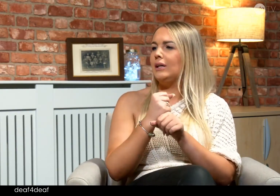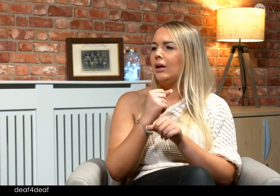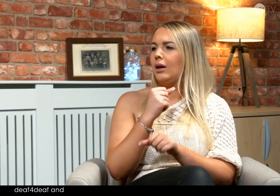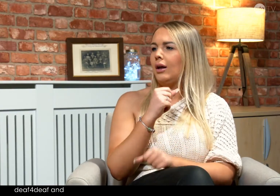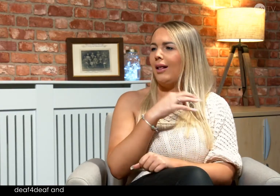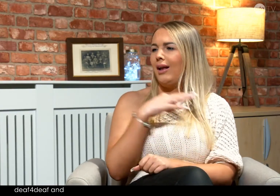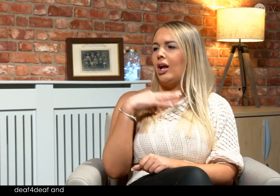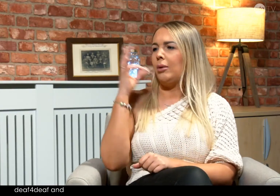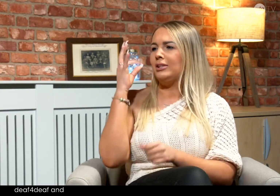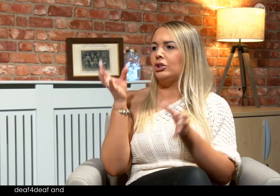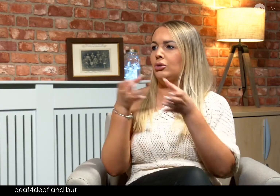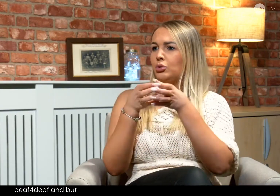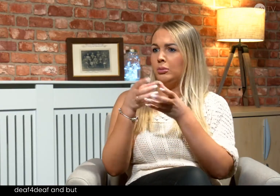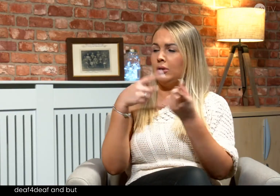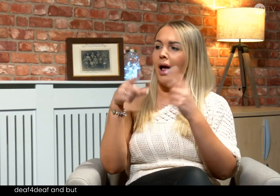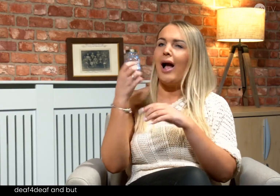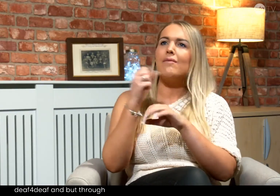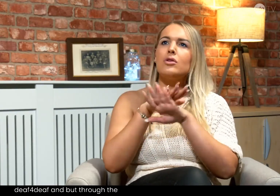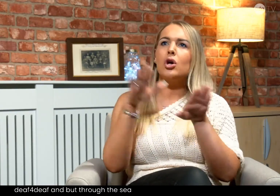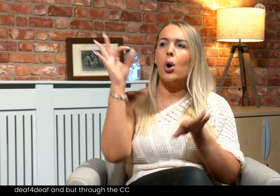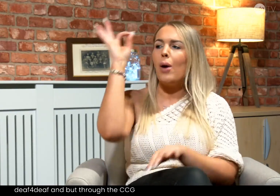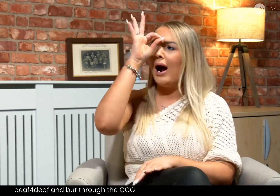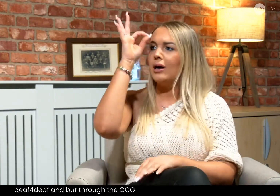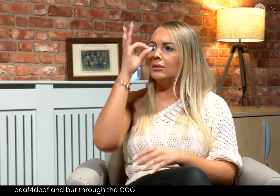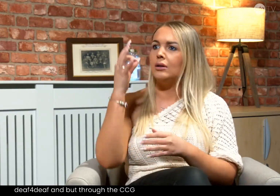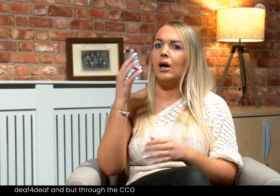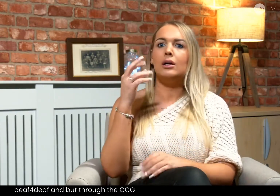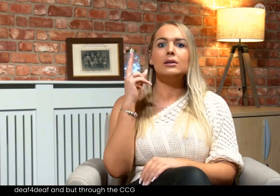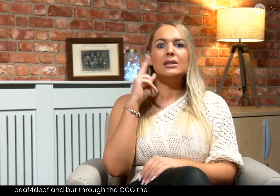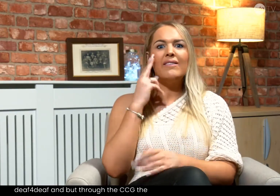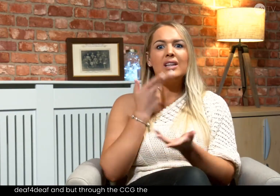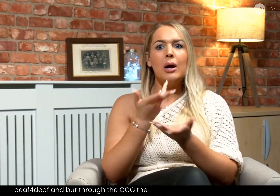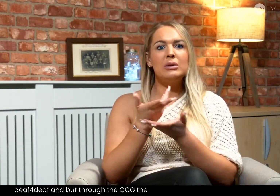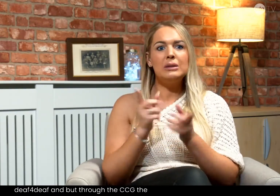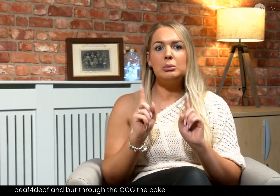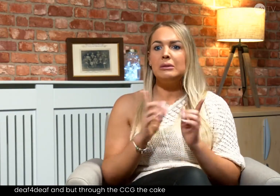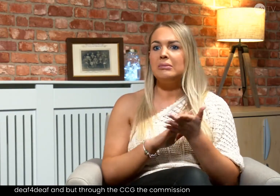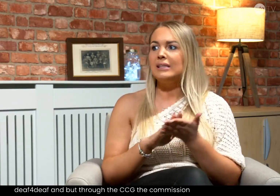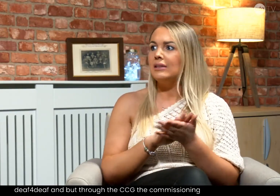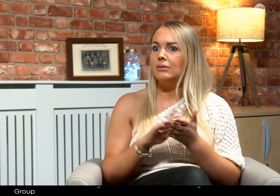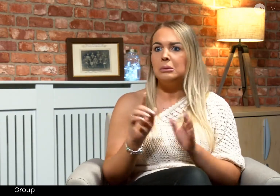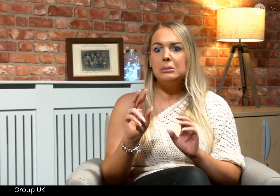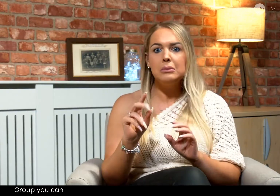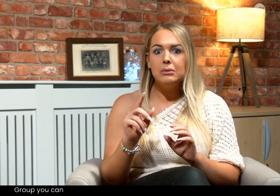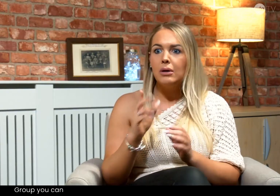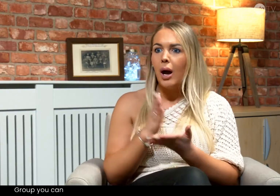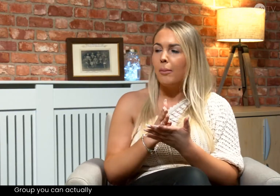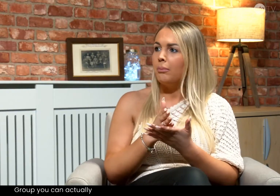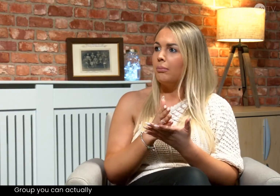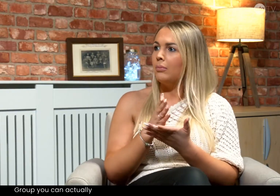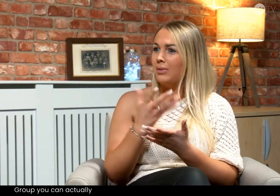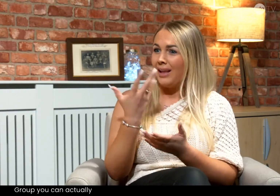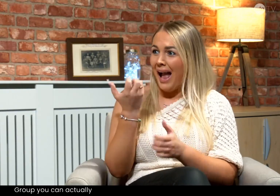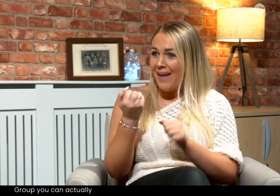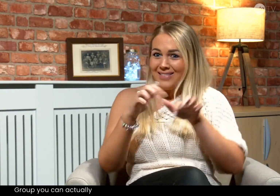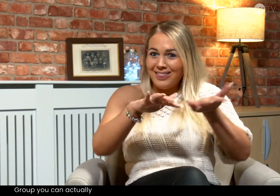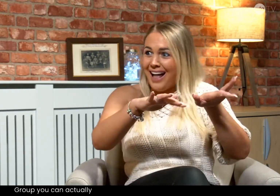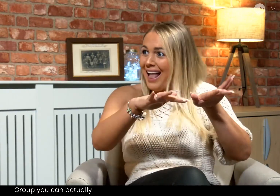but through the CCG, the Care Commissioning Group, you can actually, you have to appeal because they have no